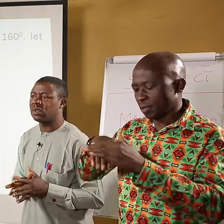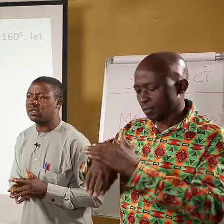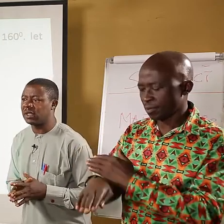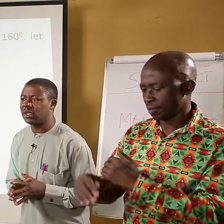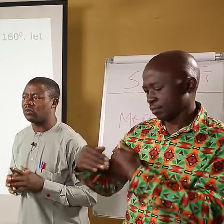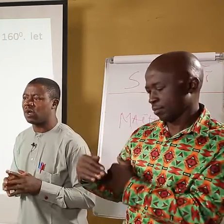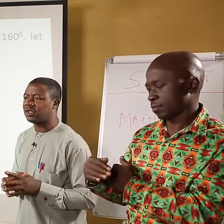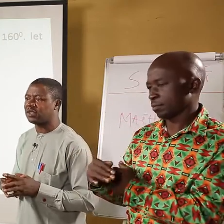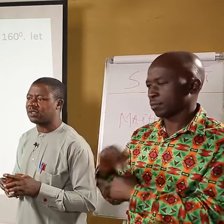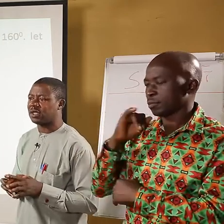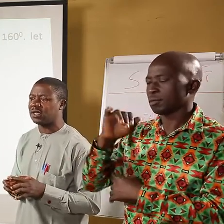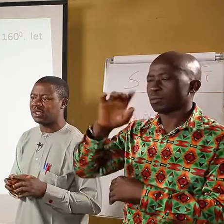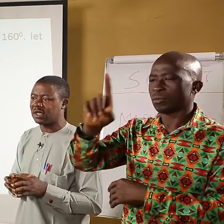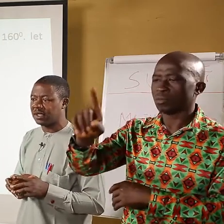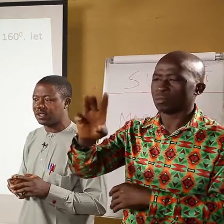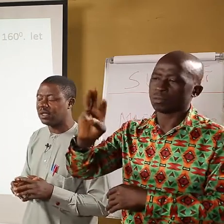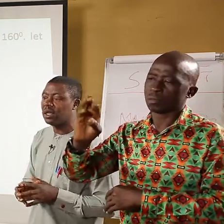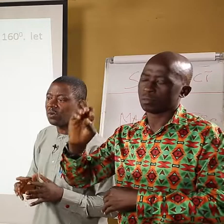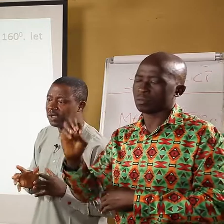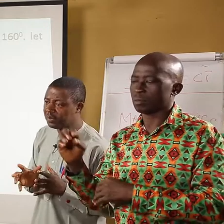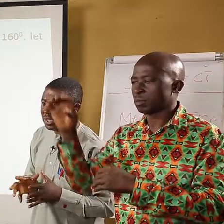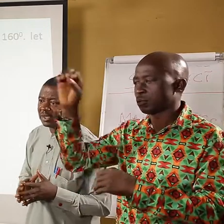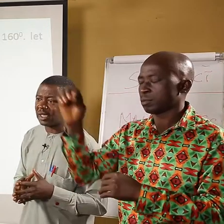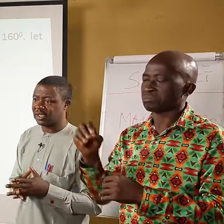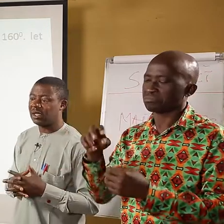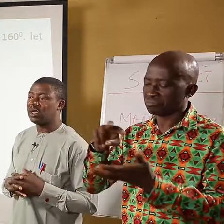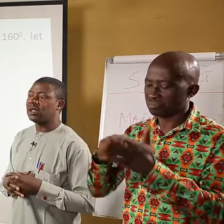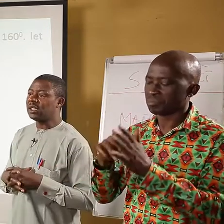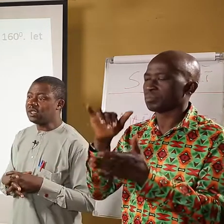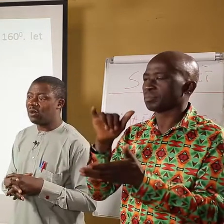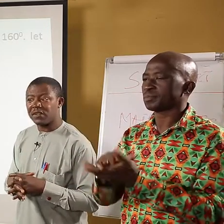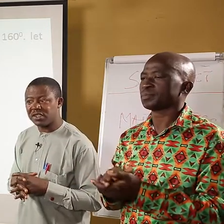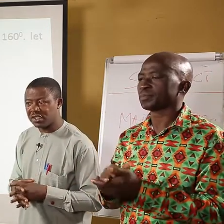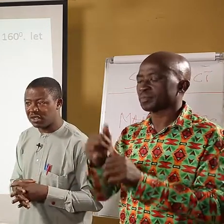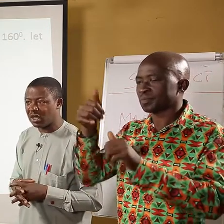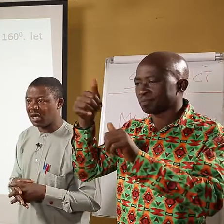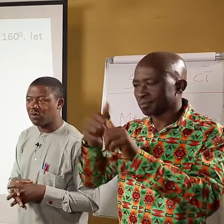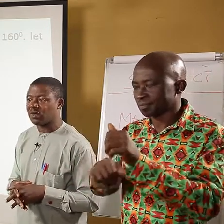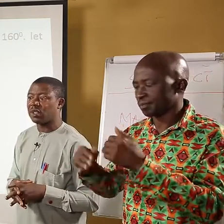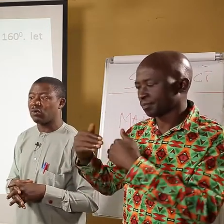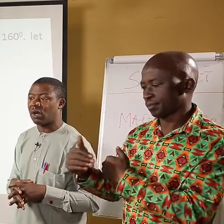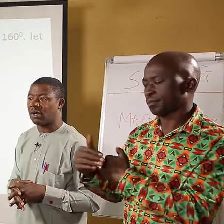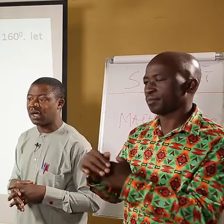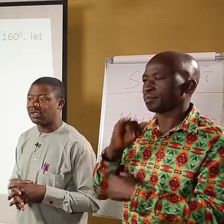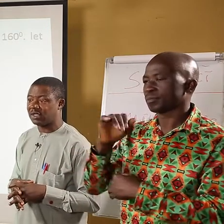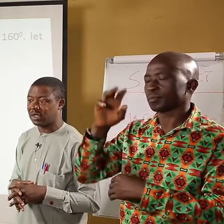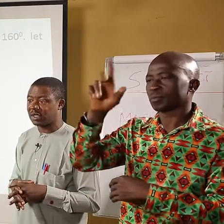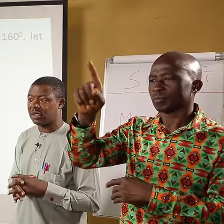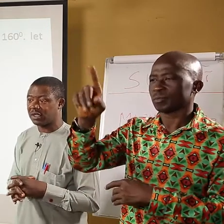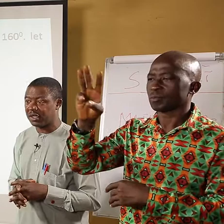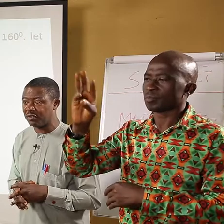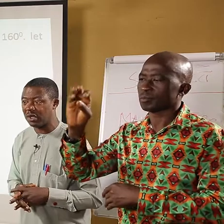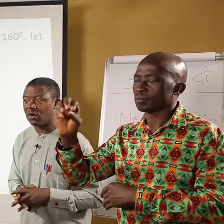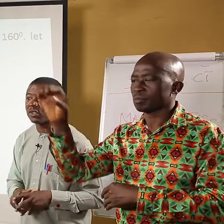angle is 160 degrees, which means that each of its interior angle is